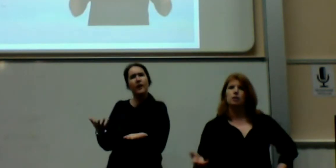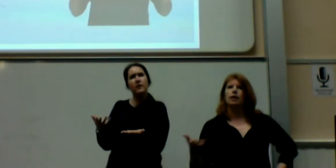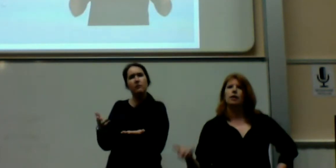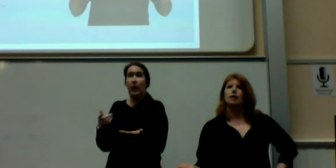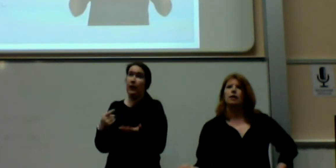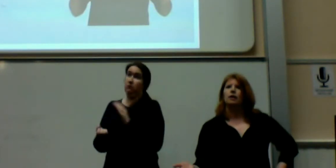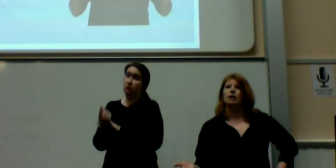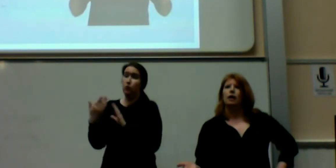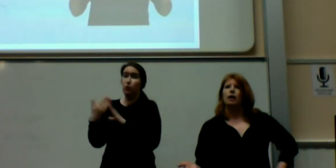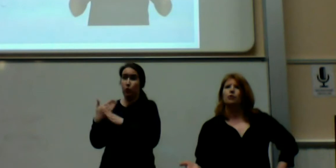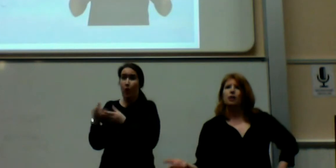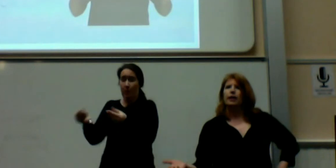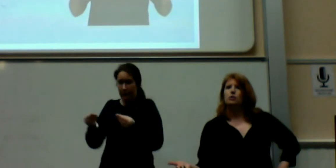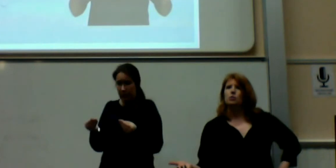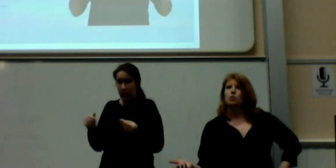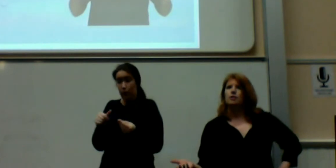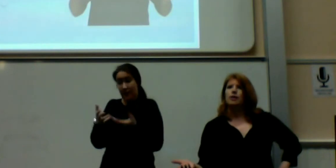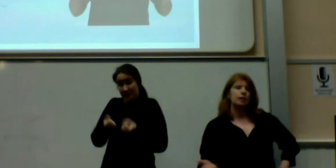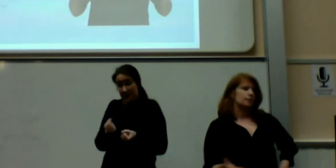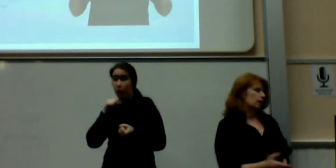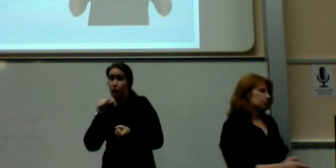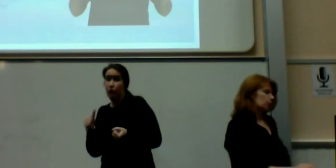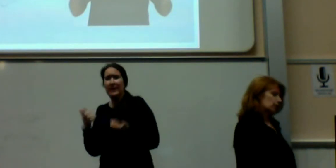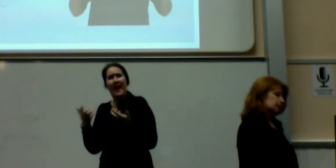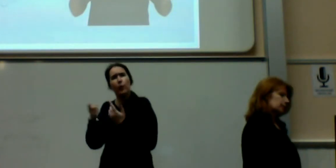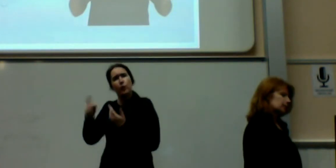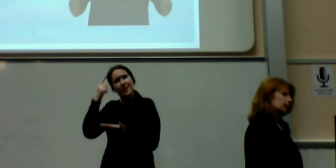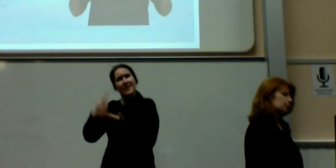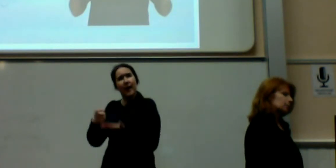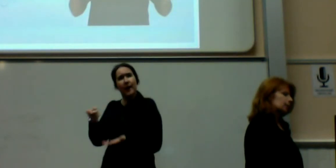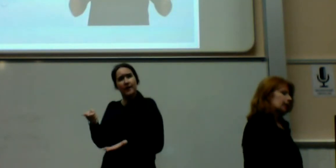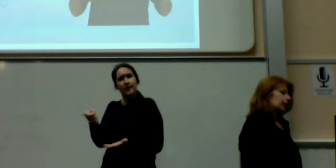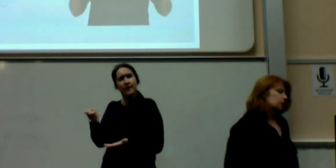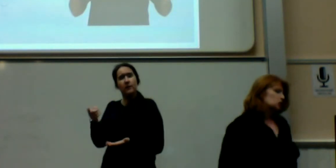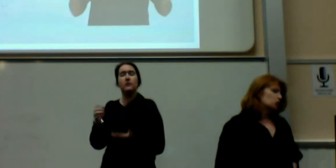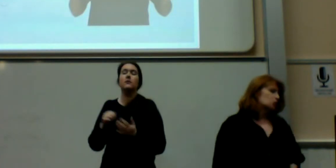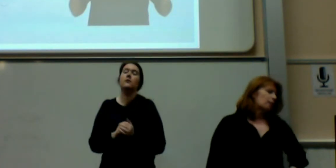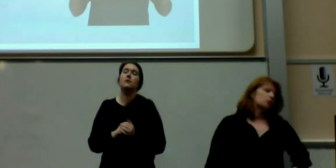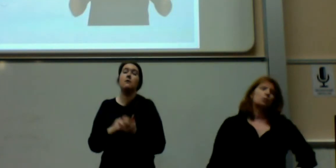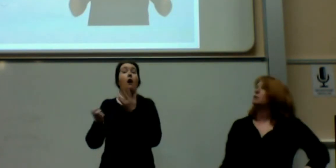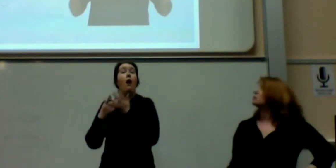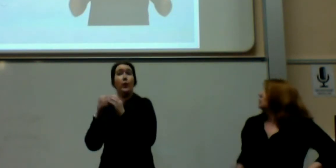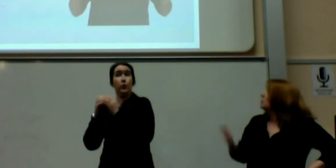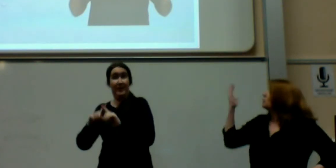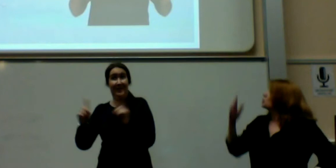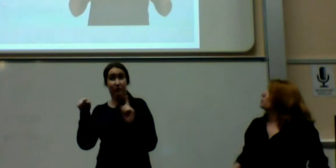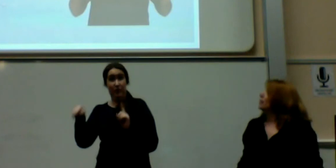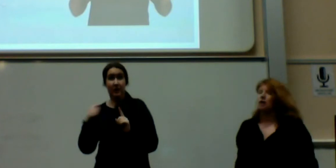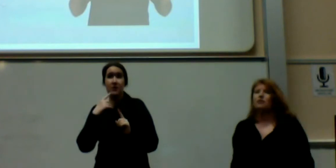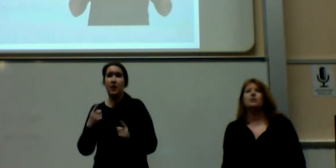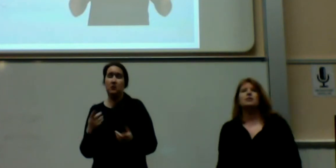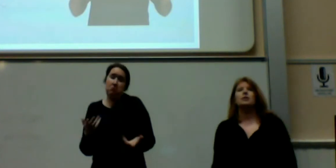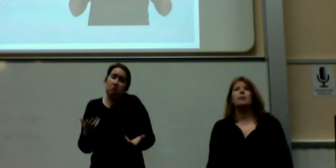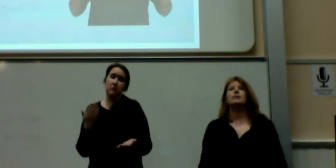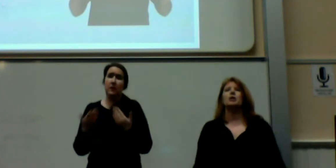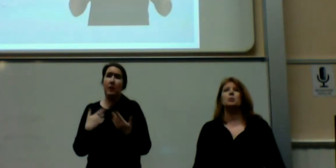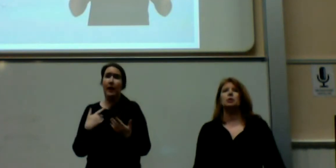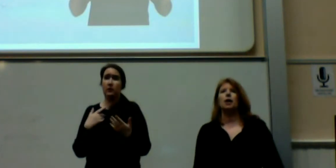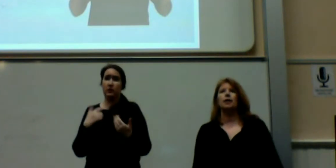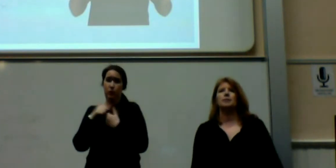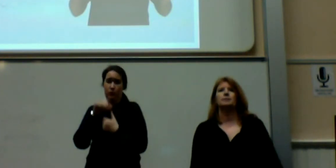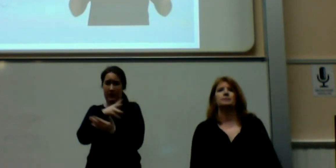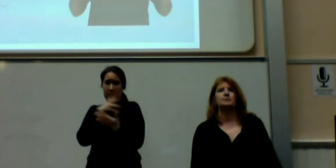to take freelance work, to take an assignment or not take an assignment? And his response was, just depends on if it fits in my